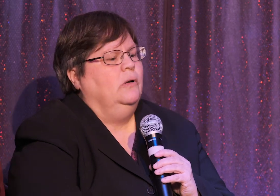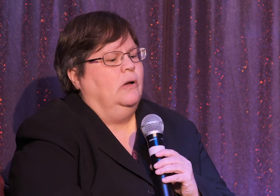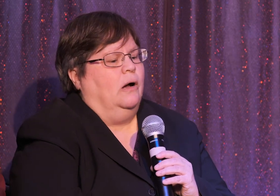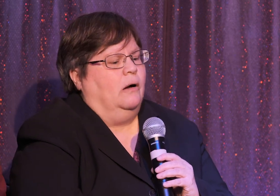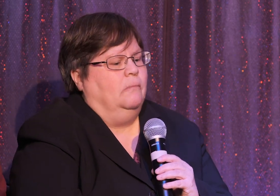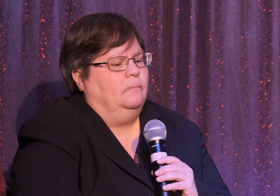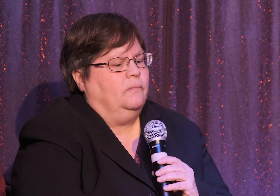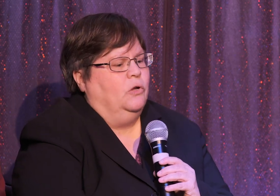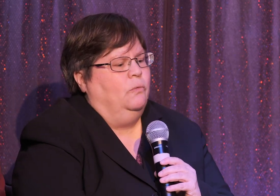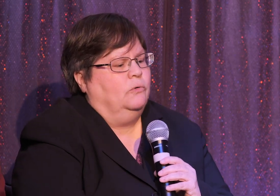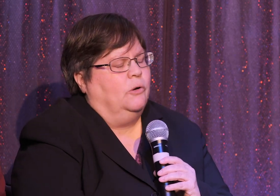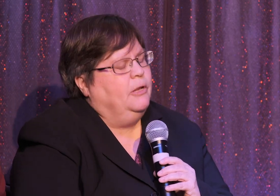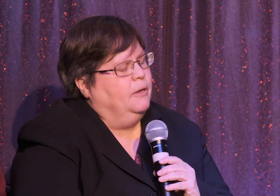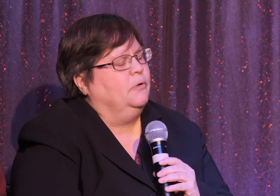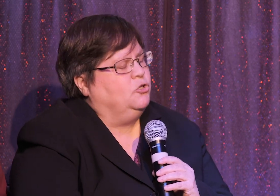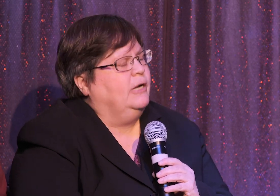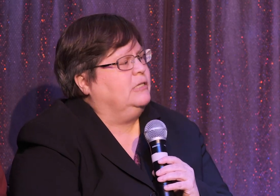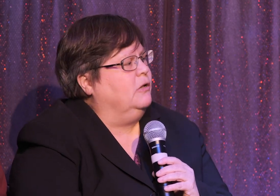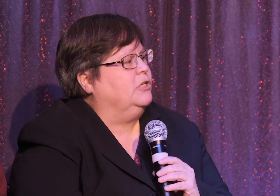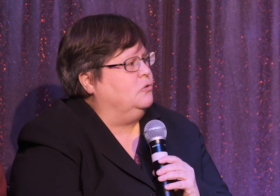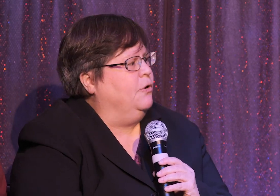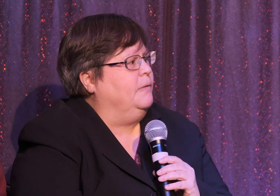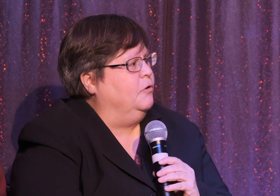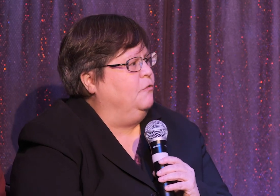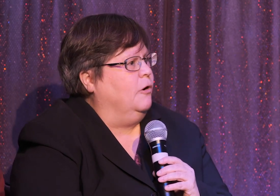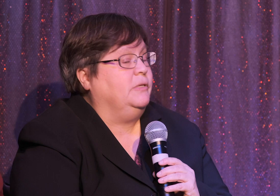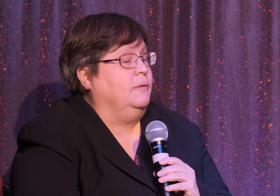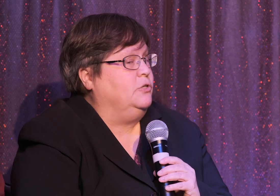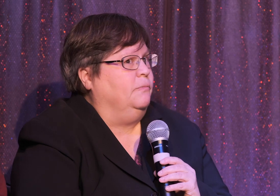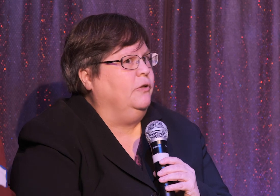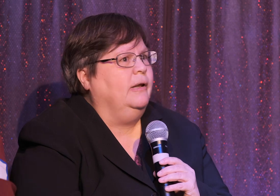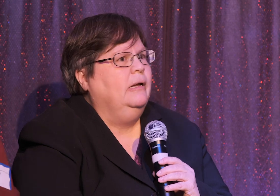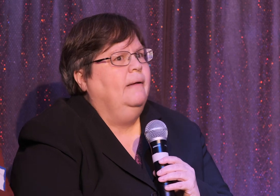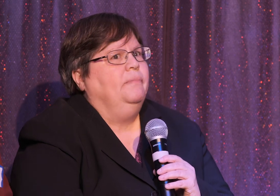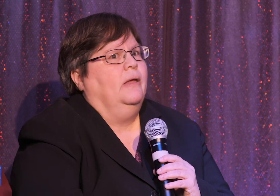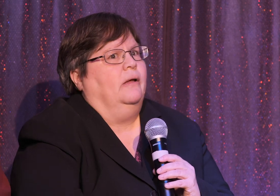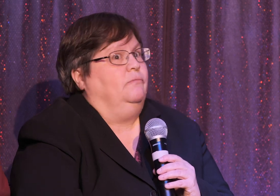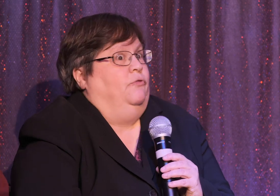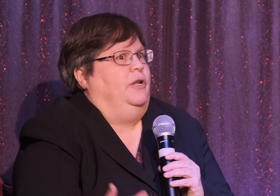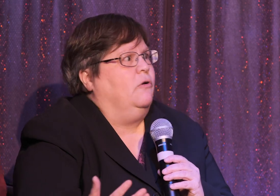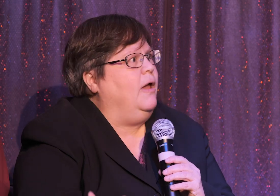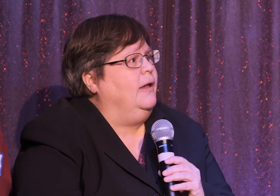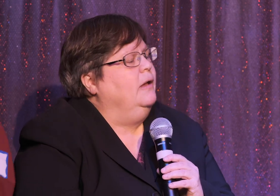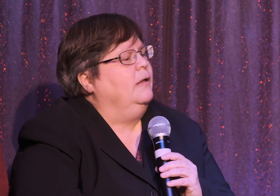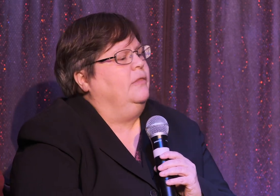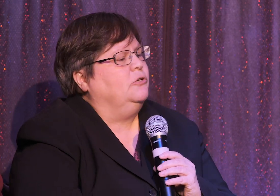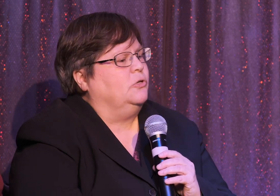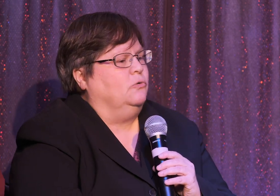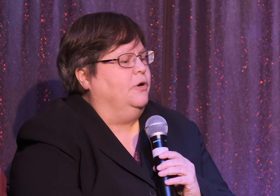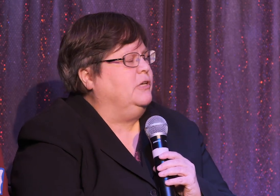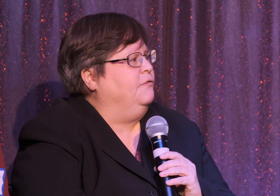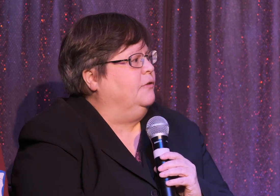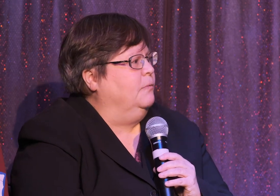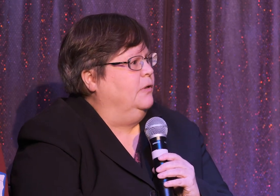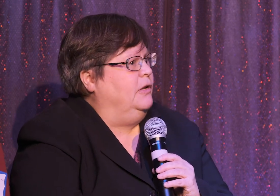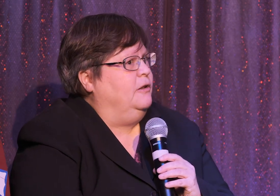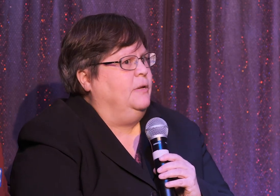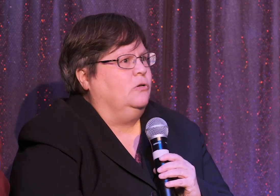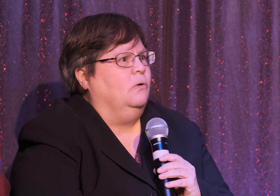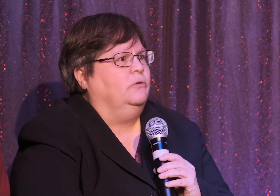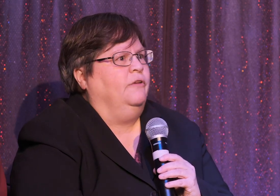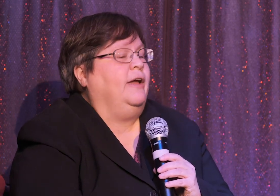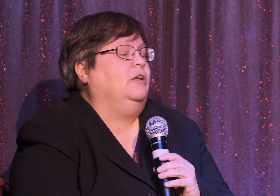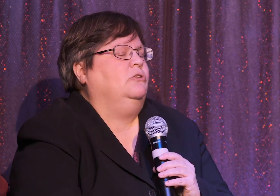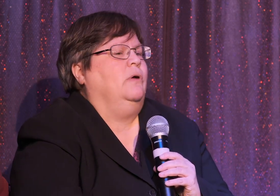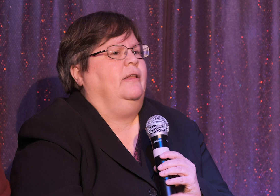Renslow, who so many people had tried to tell his story in book form. Same with Jim Flint, Vernita Gray. These were stories I felt that really needed